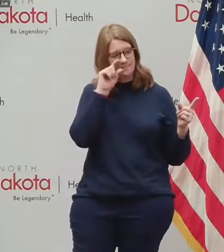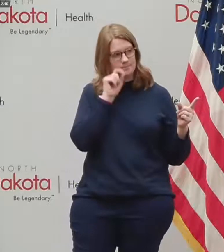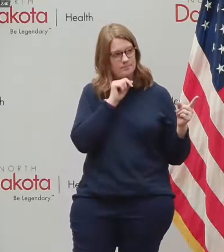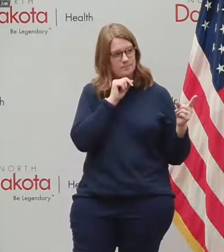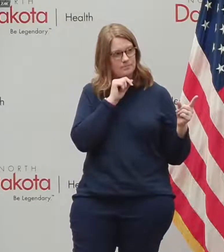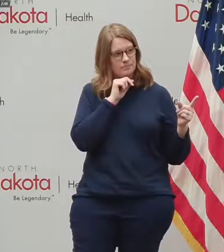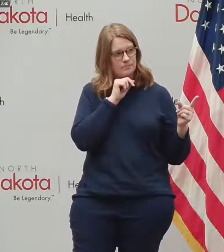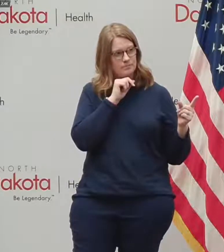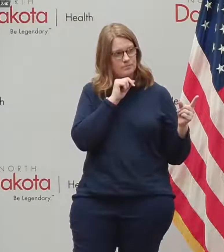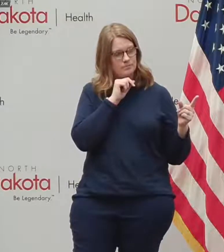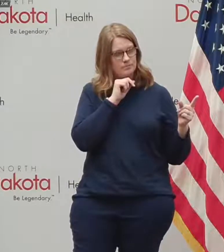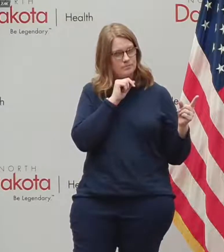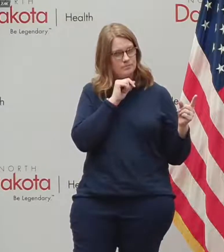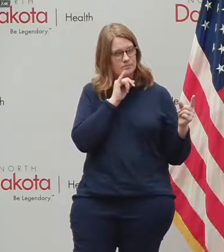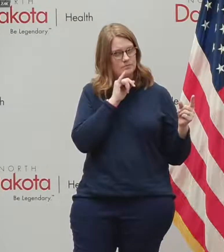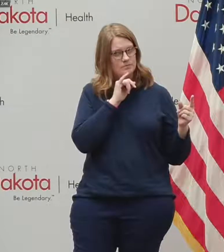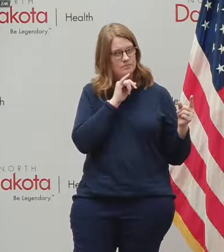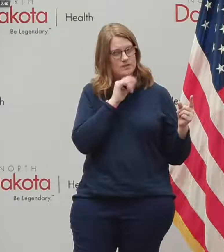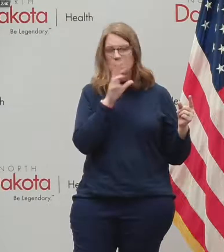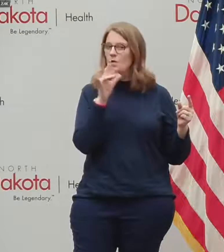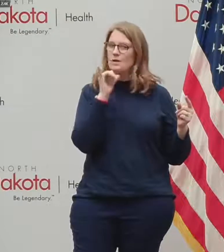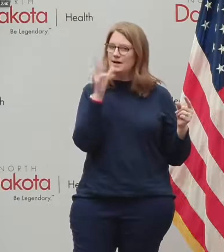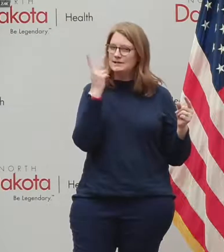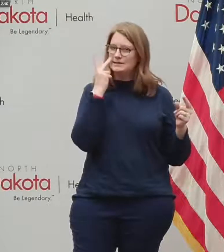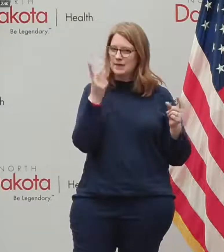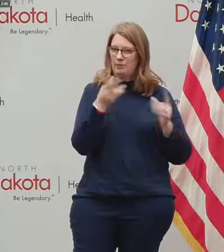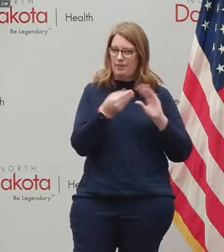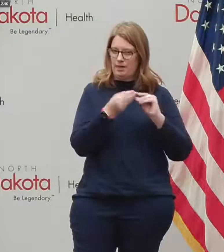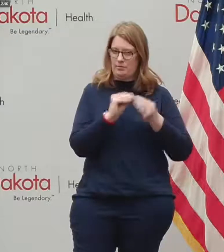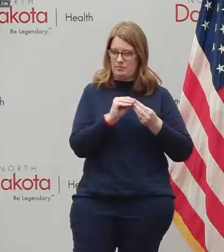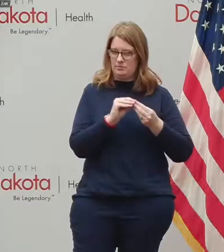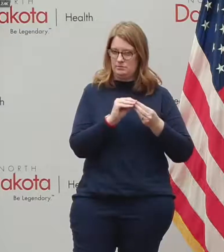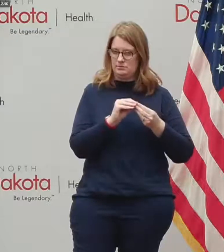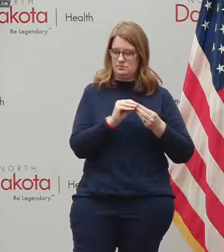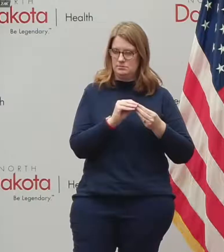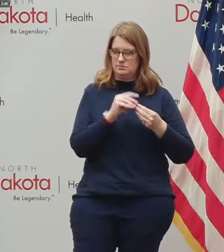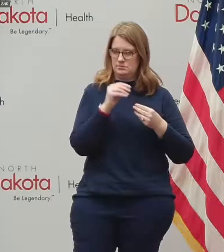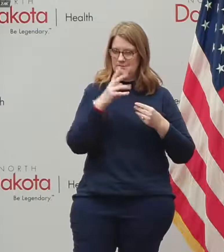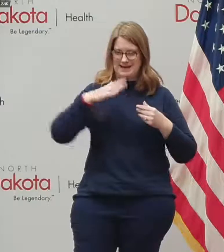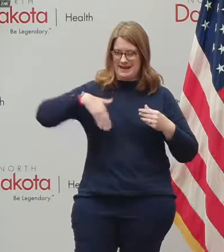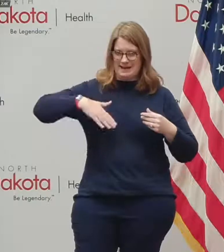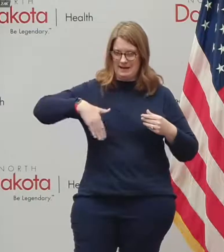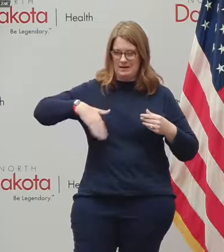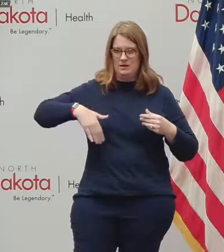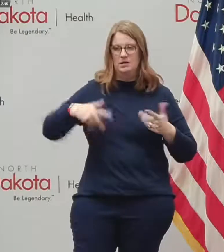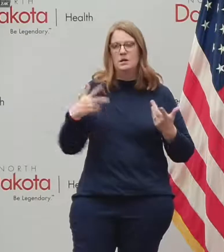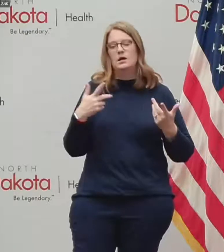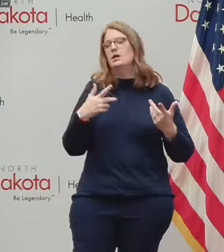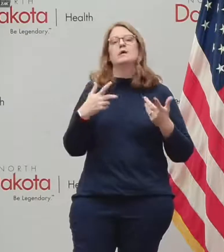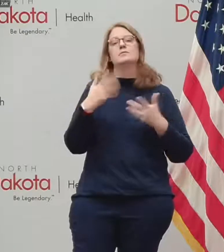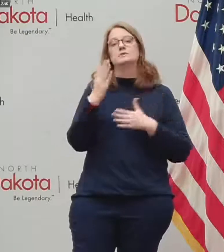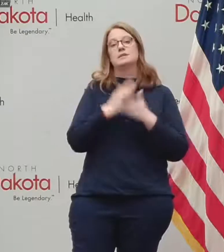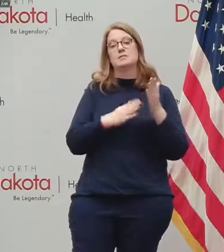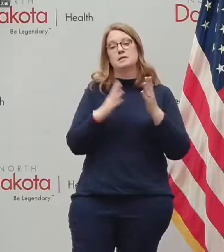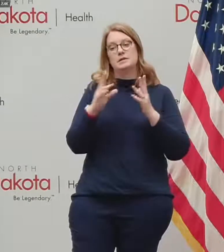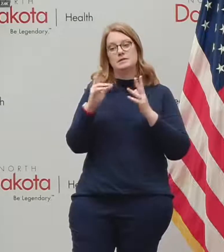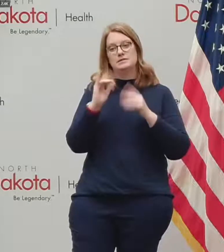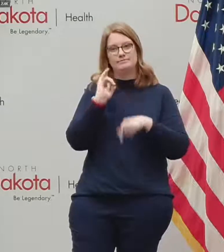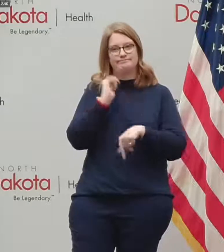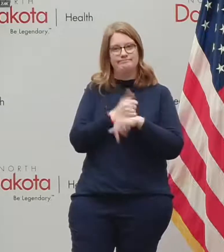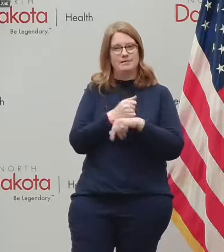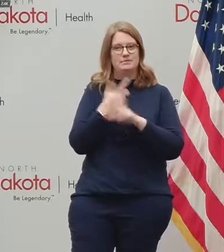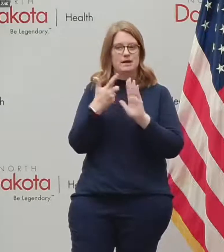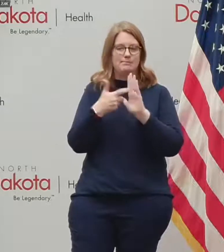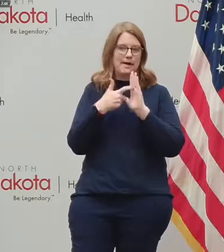we're not seeing in the numbers yet, because obviously that some of these that put in these mandates a week